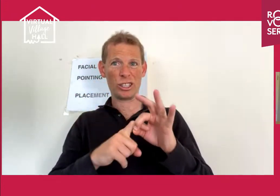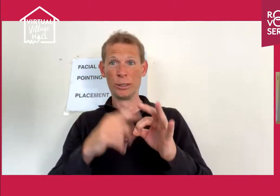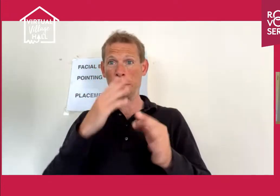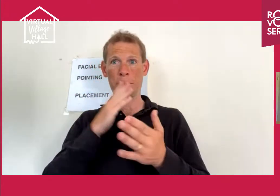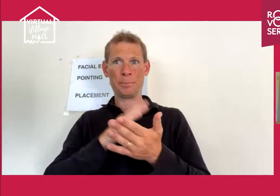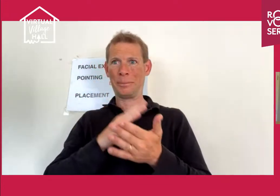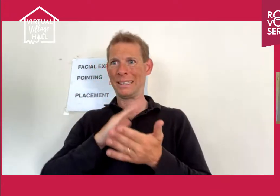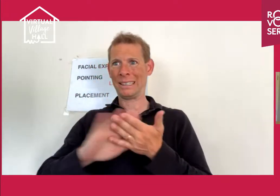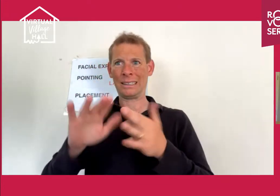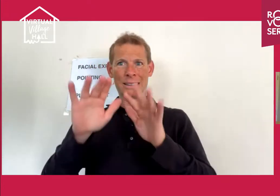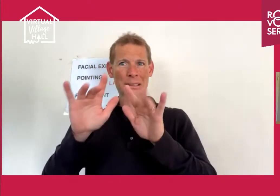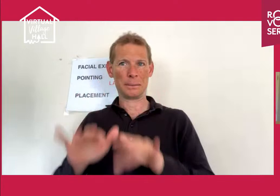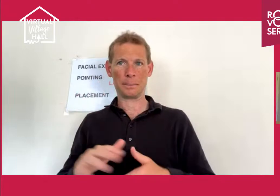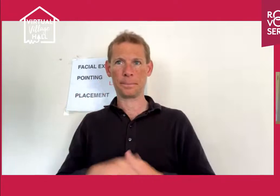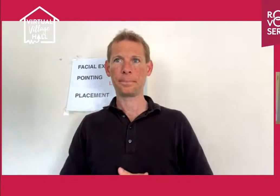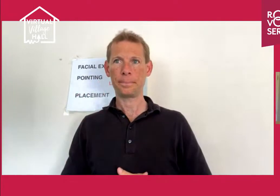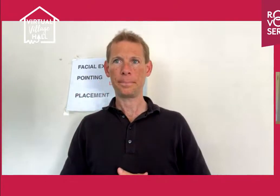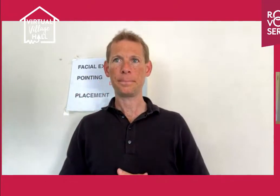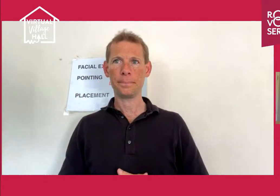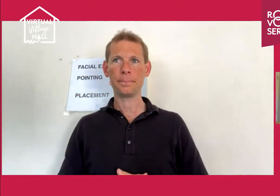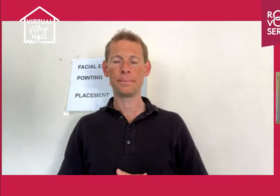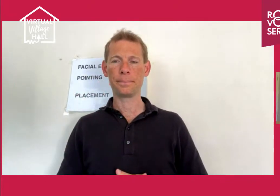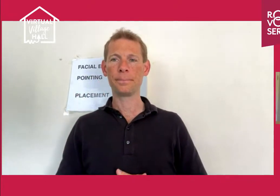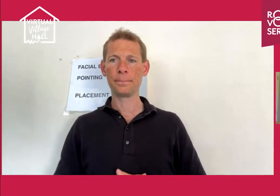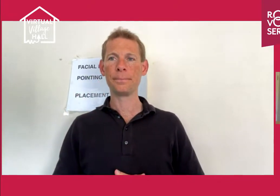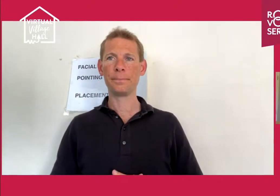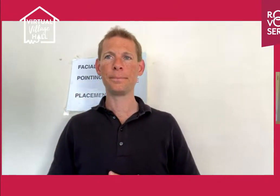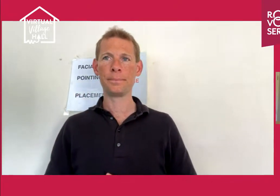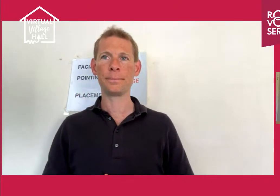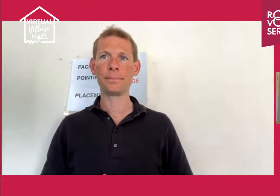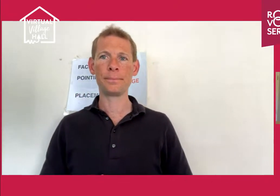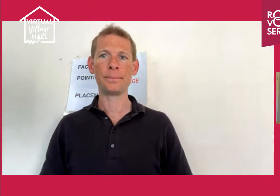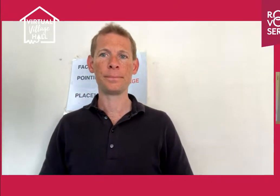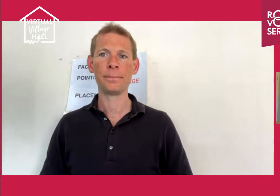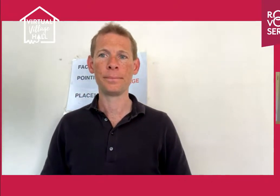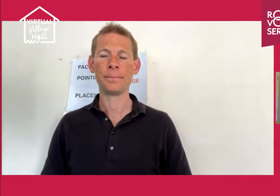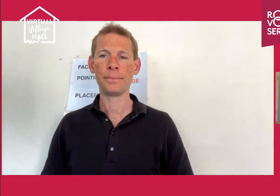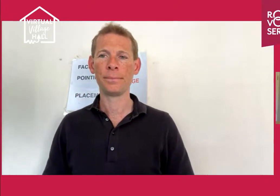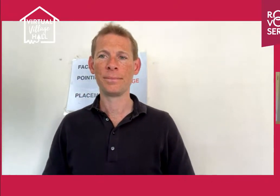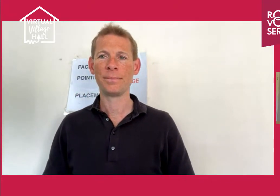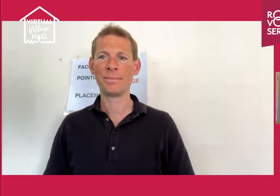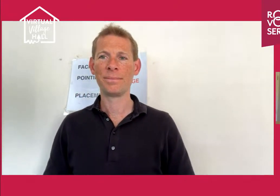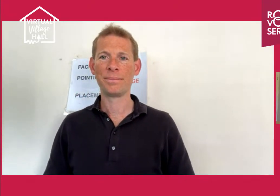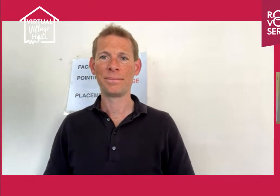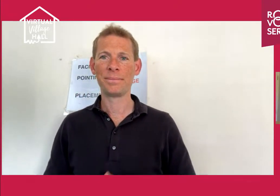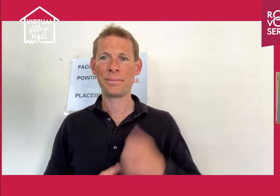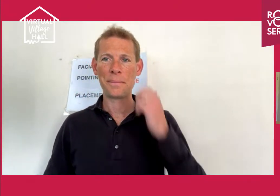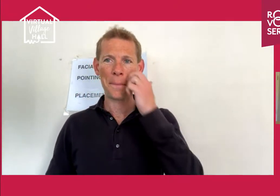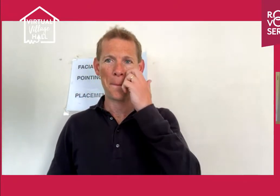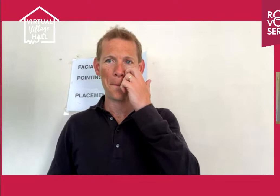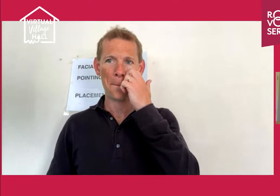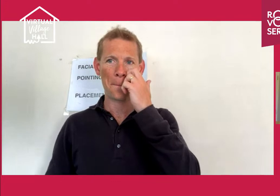If you have any questions, please just type them in the chat box. If there's anything you don't understand or you want to clarify.